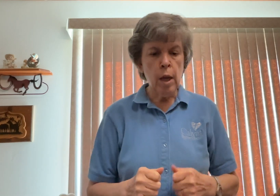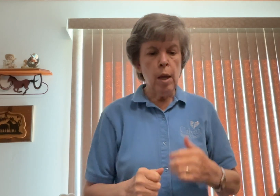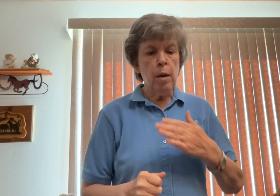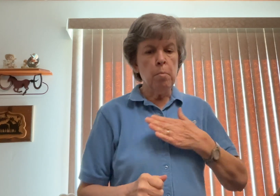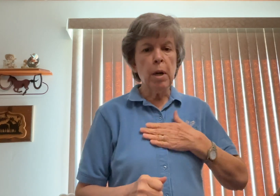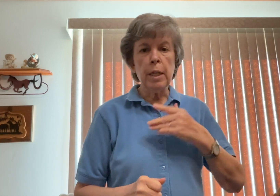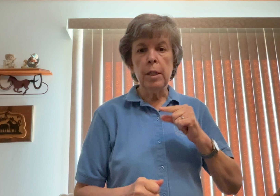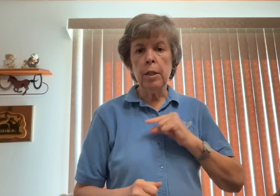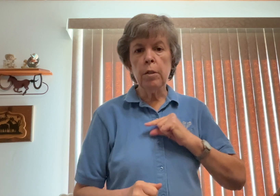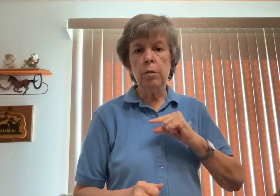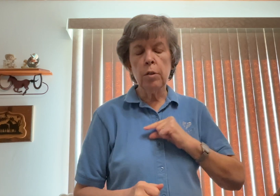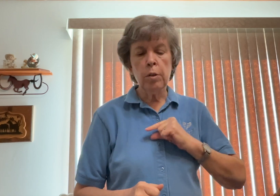My guilt